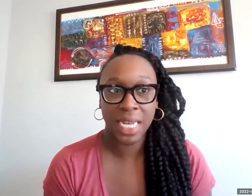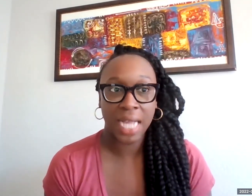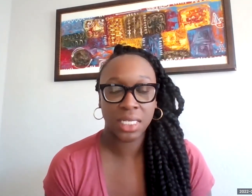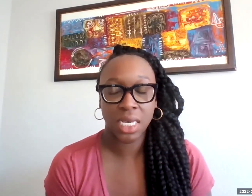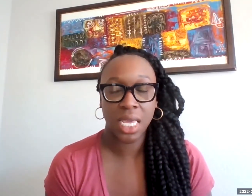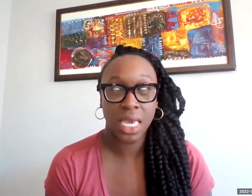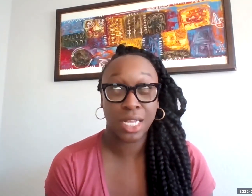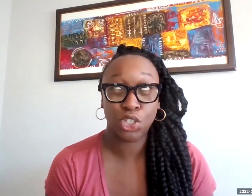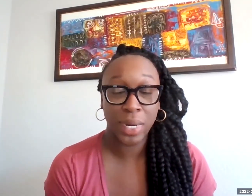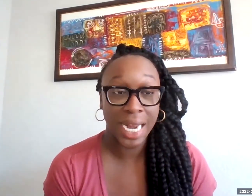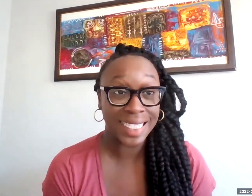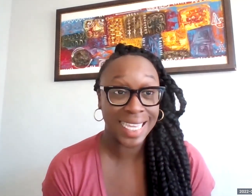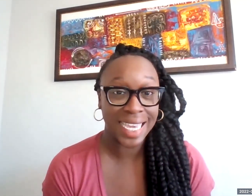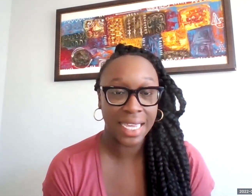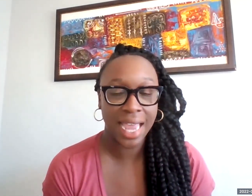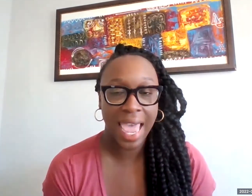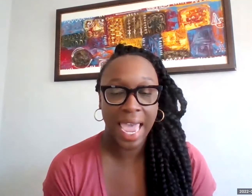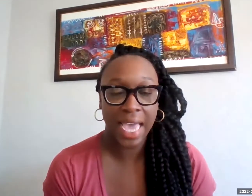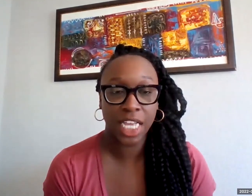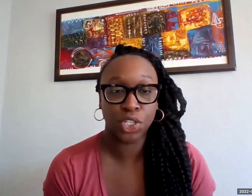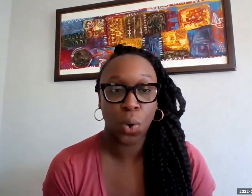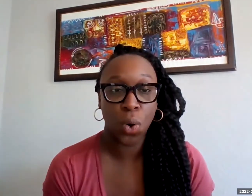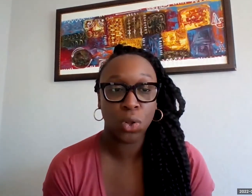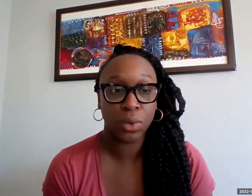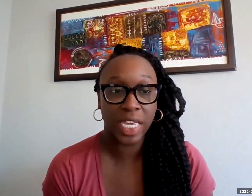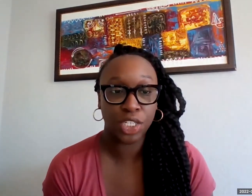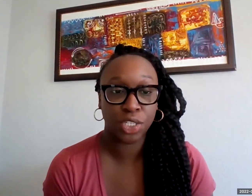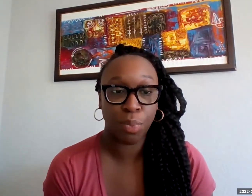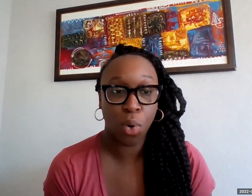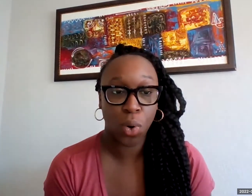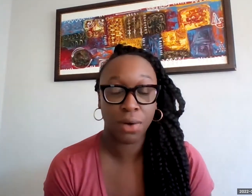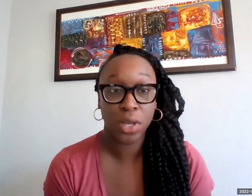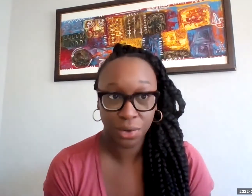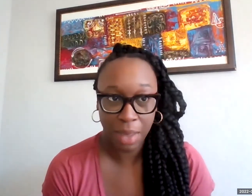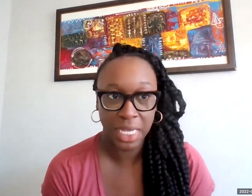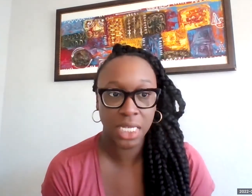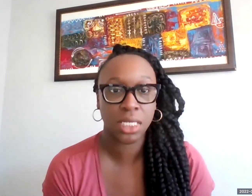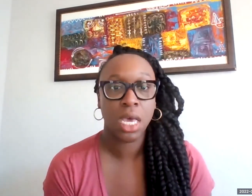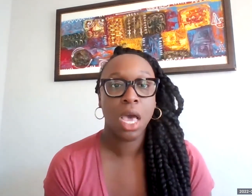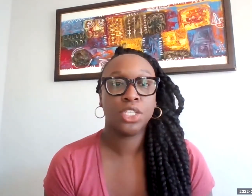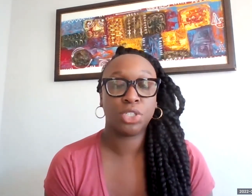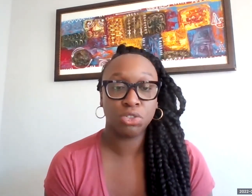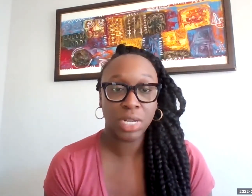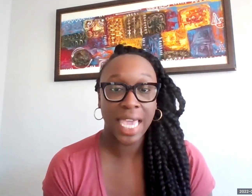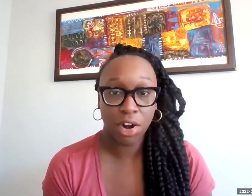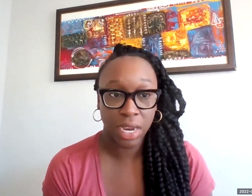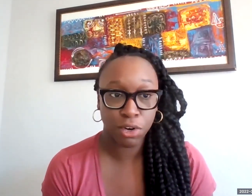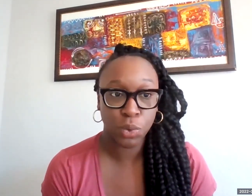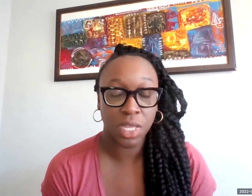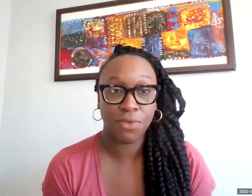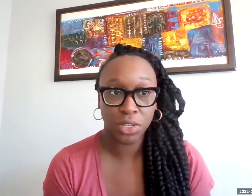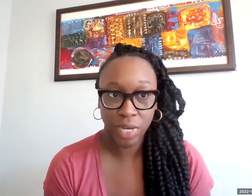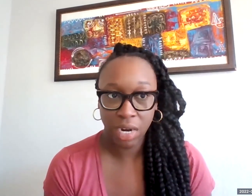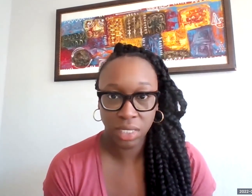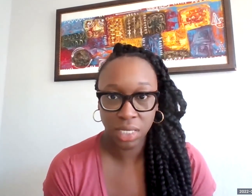program that was enacted in 2019, and its goal is to support foster families, so children and